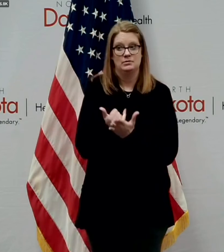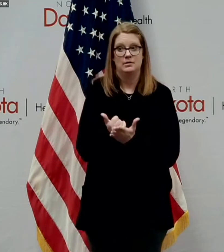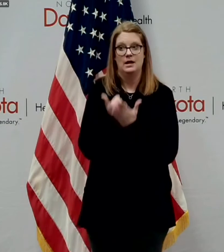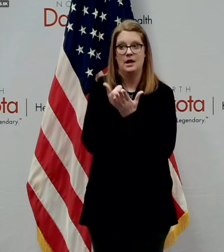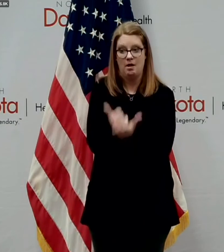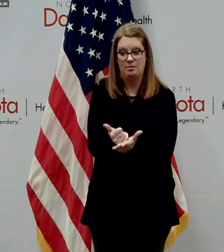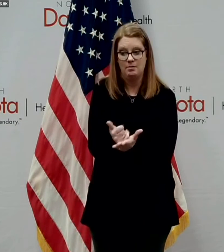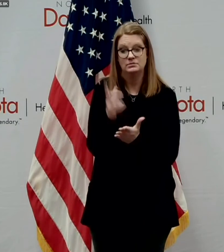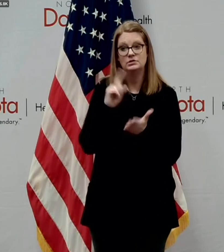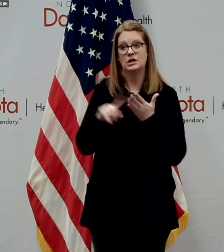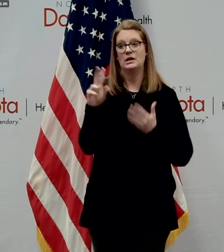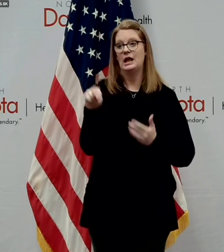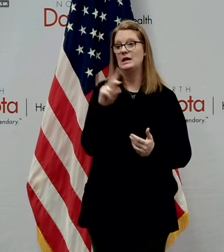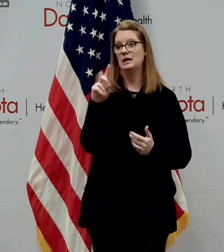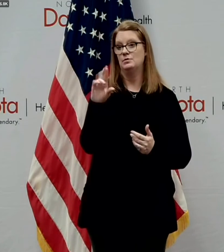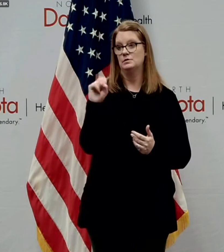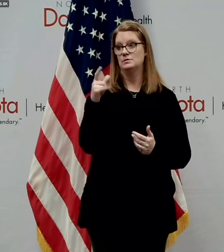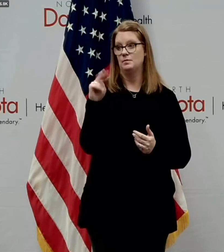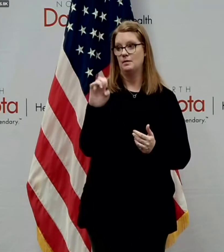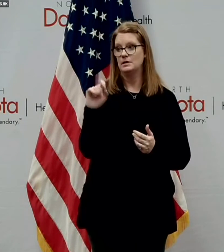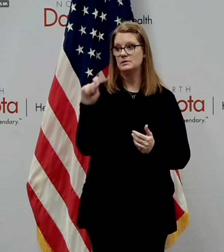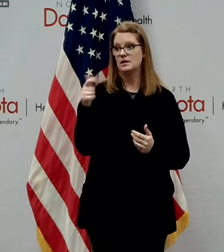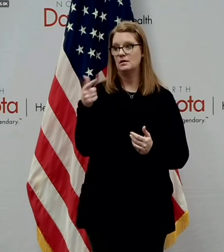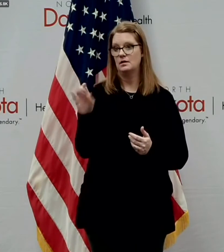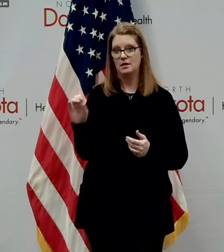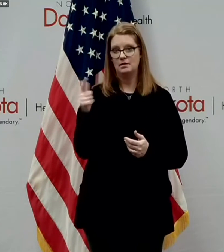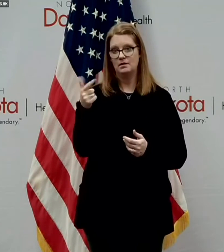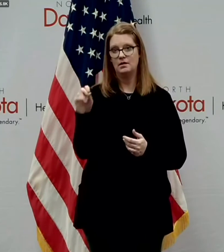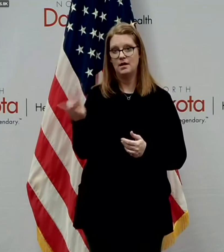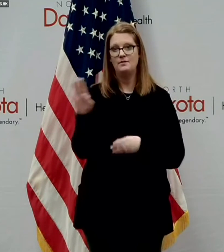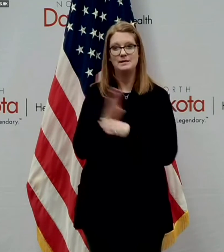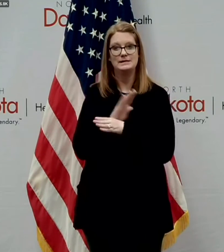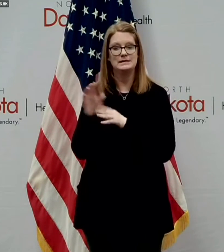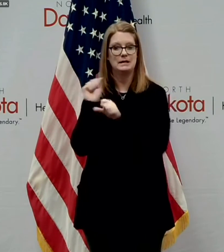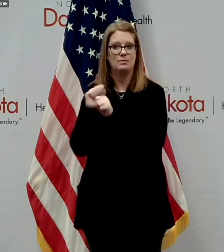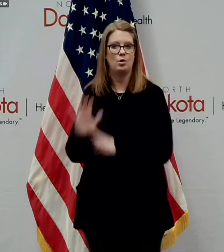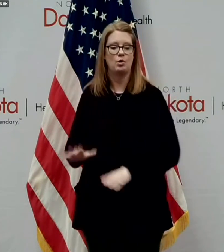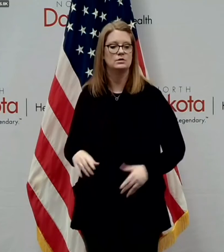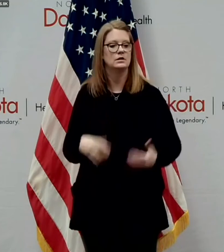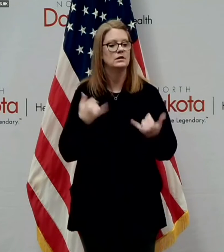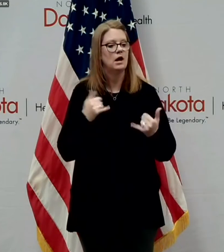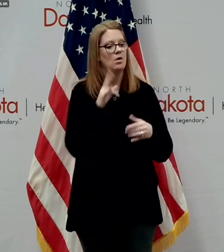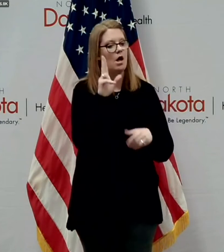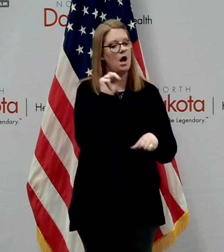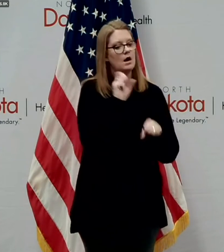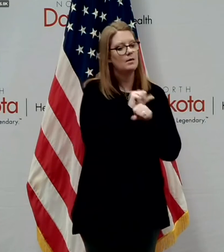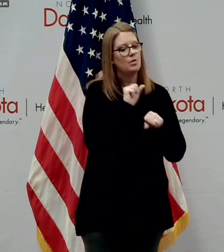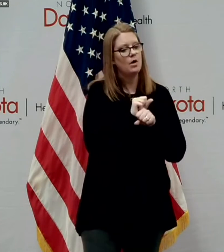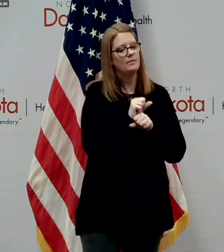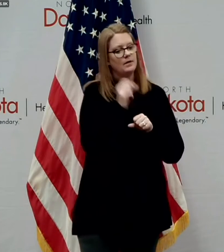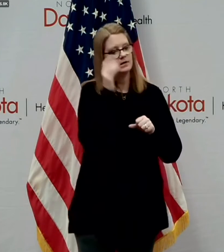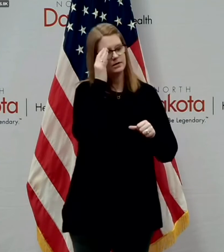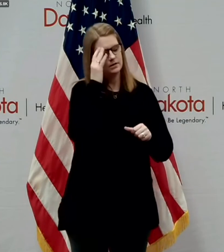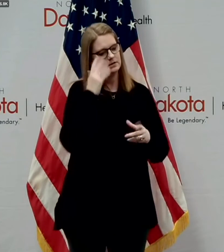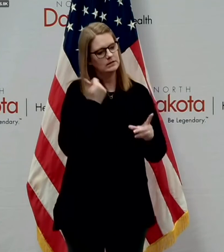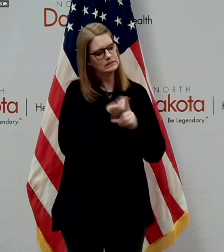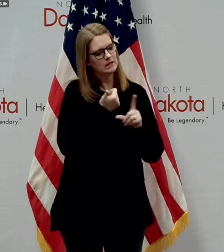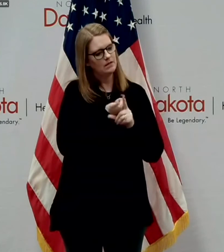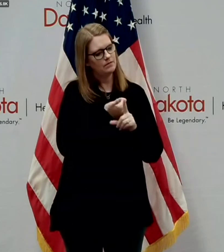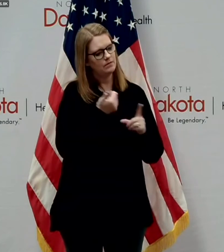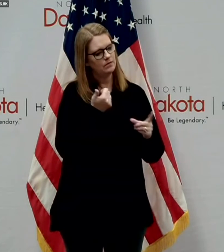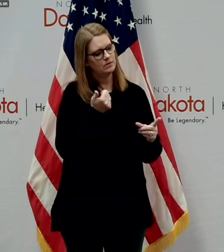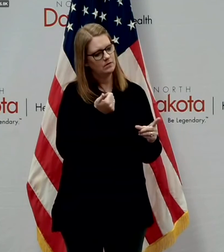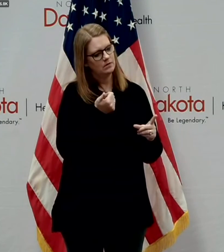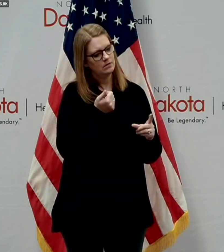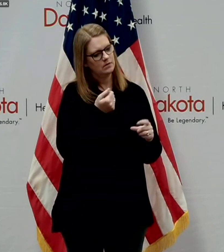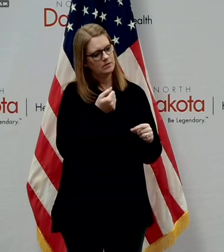out, ndresponse.gov, business and employers. The daily update on unemployment, next topic, is